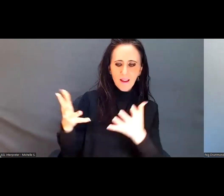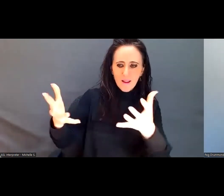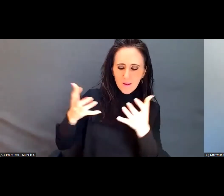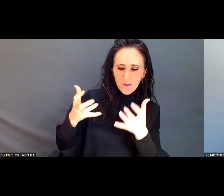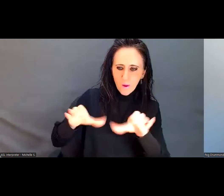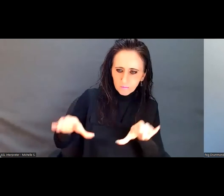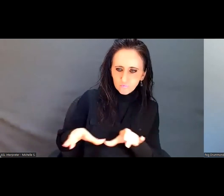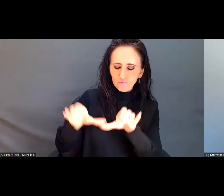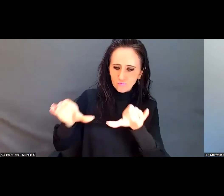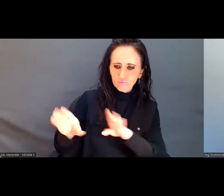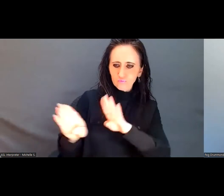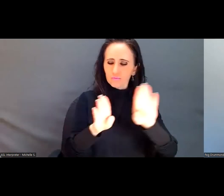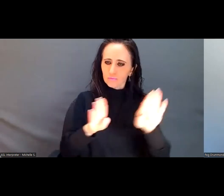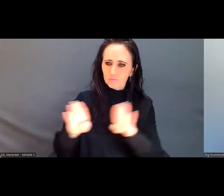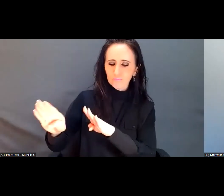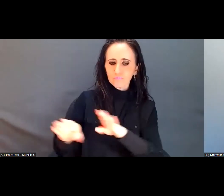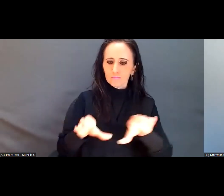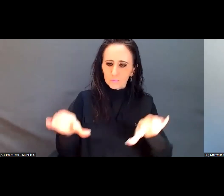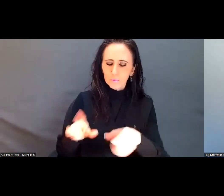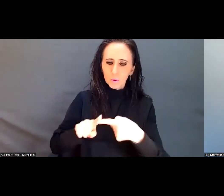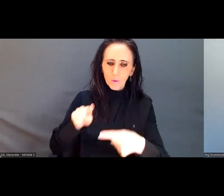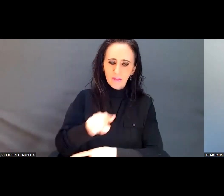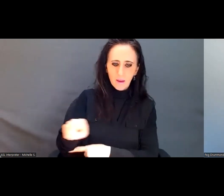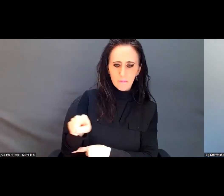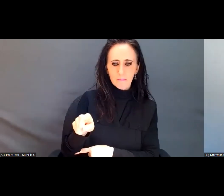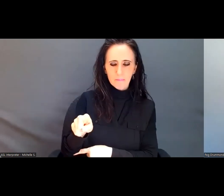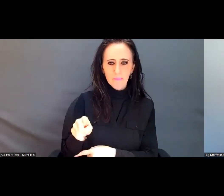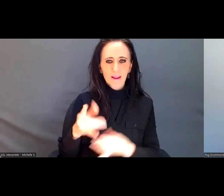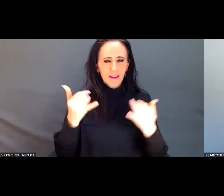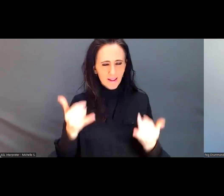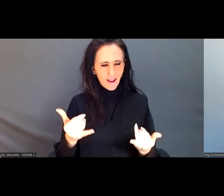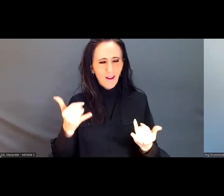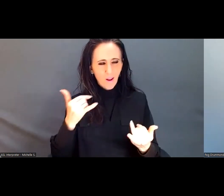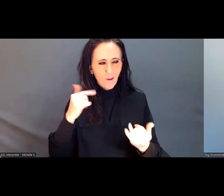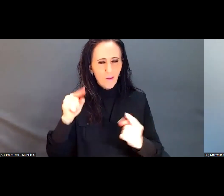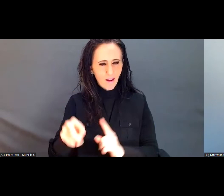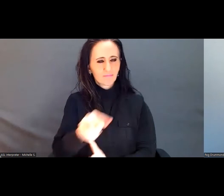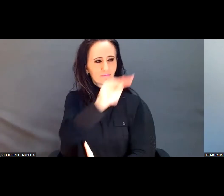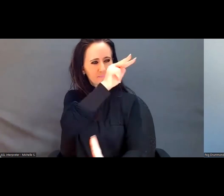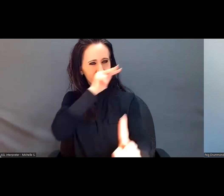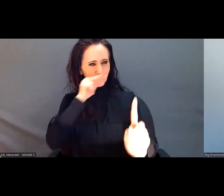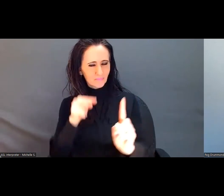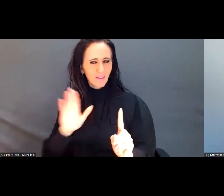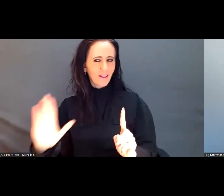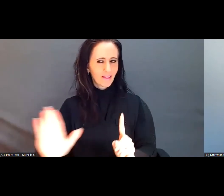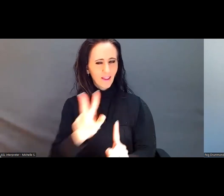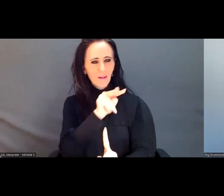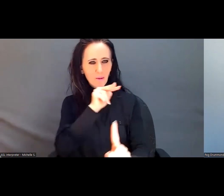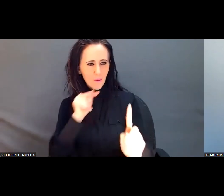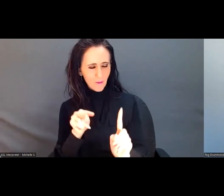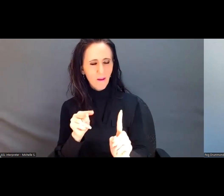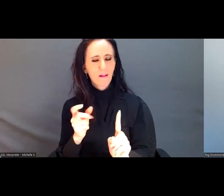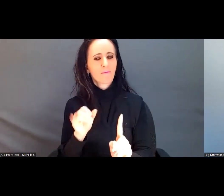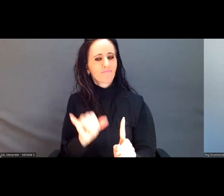treated. Now I'm in their world. Now I know what's been happening for them. And then I know how to